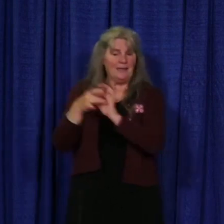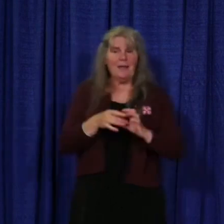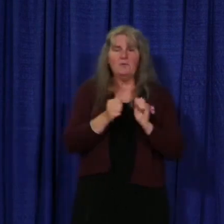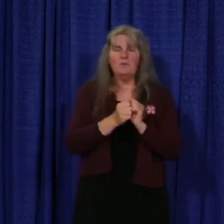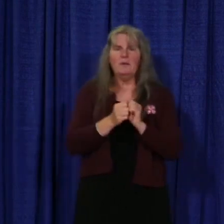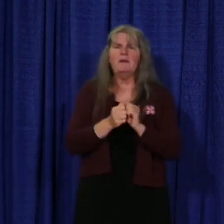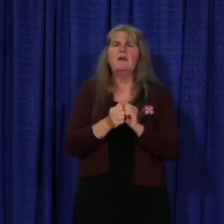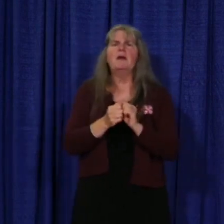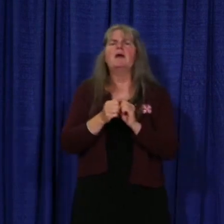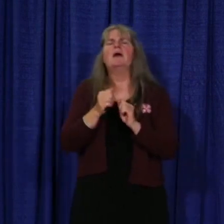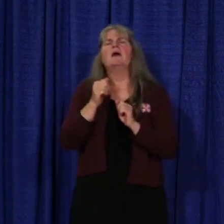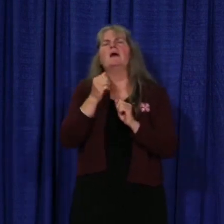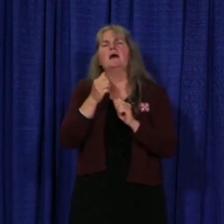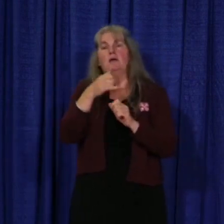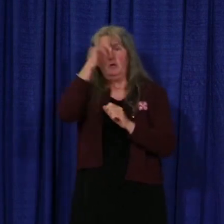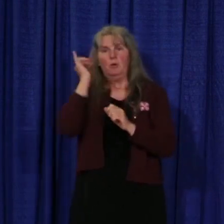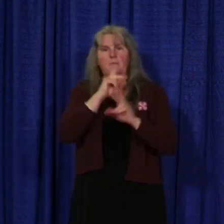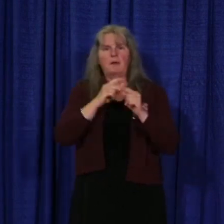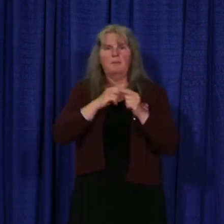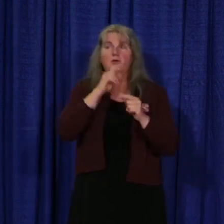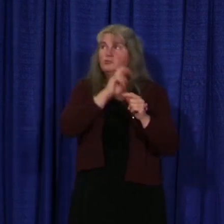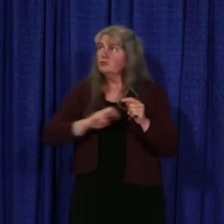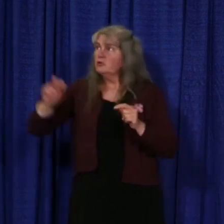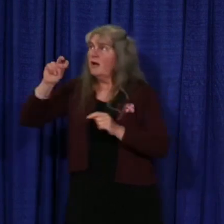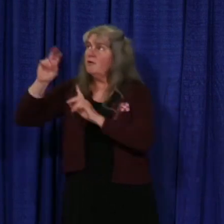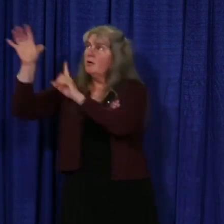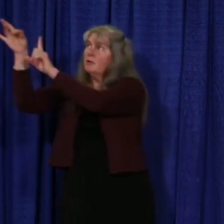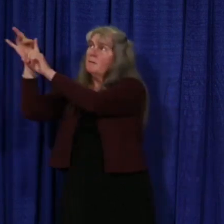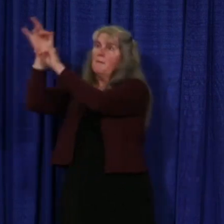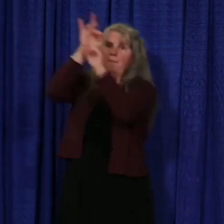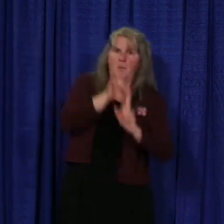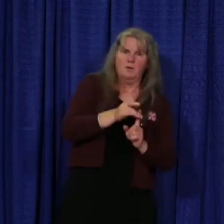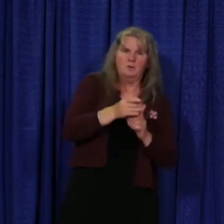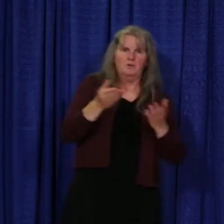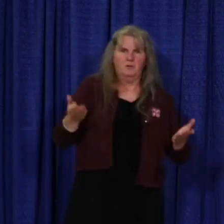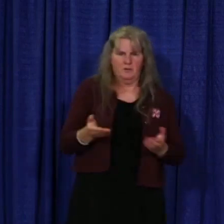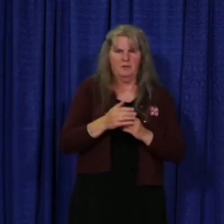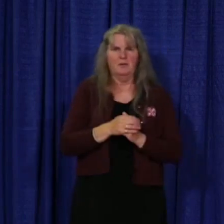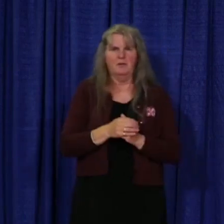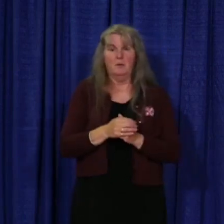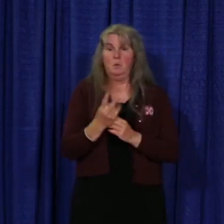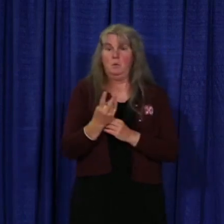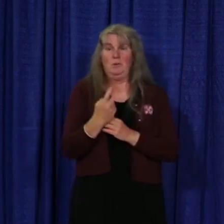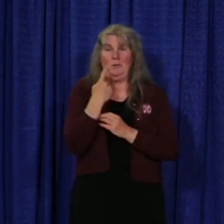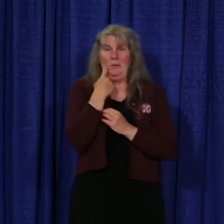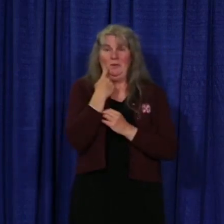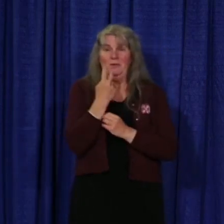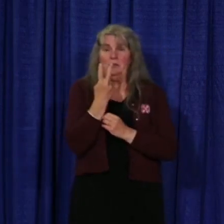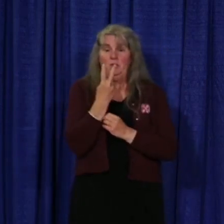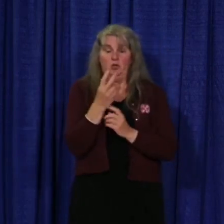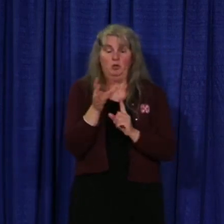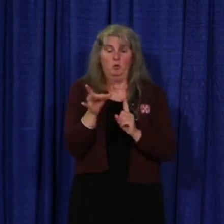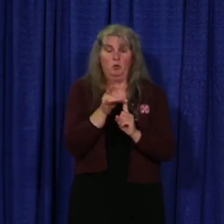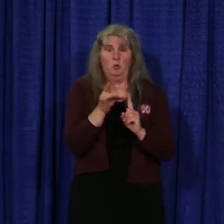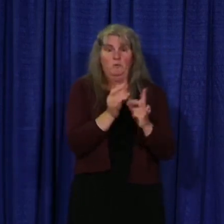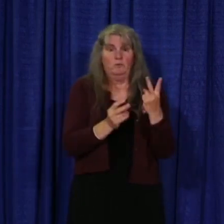who have traveled outside of Yukon. Our two most recent cases are Yukoners who came into contact with the disease